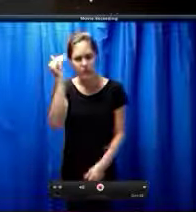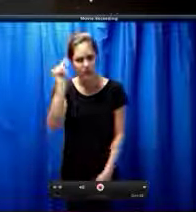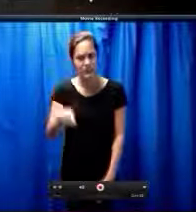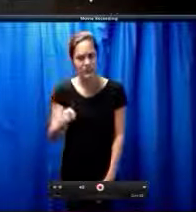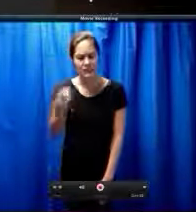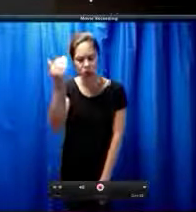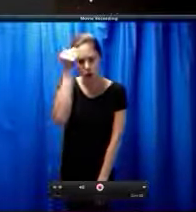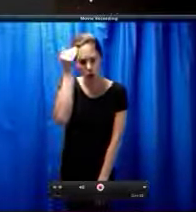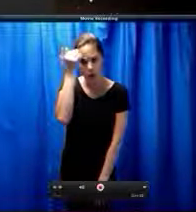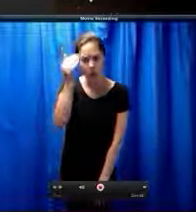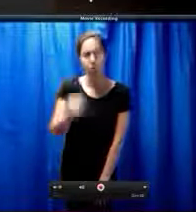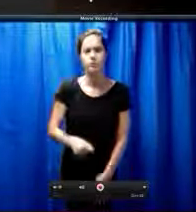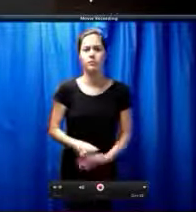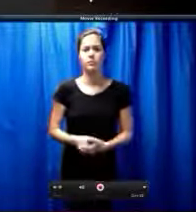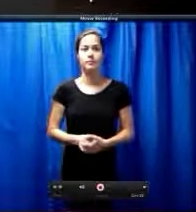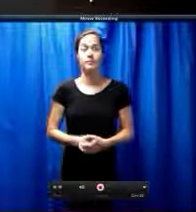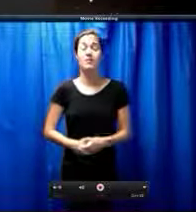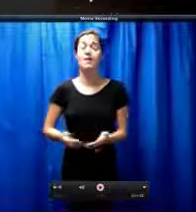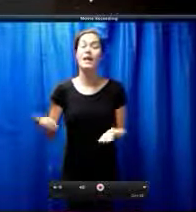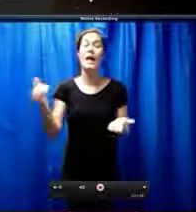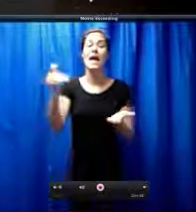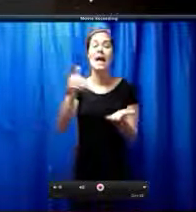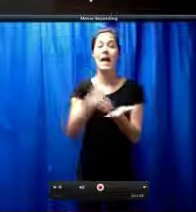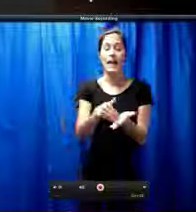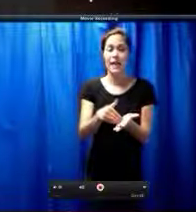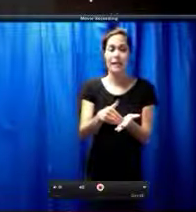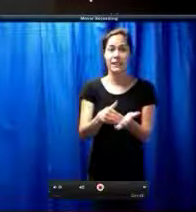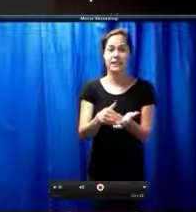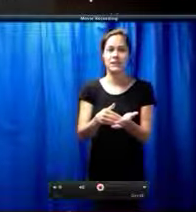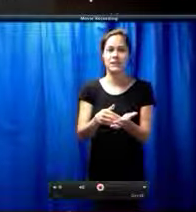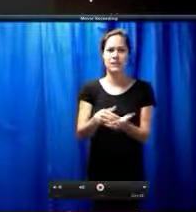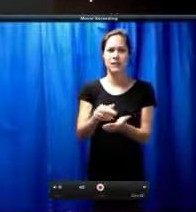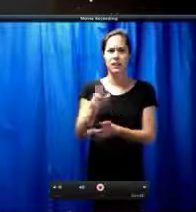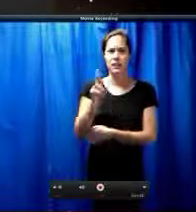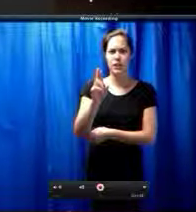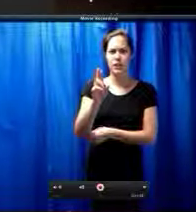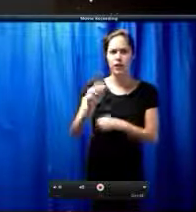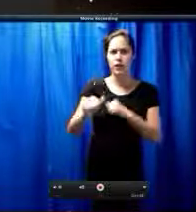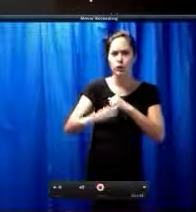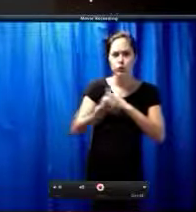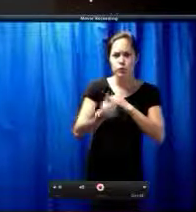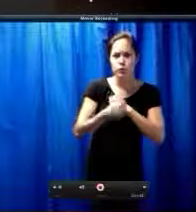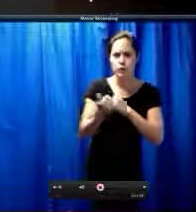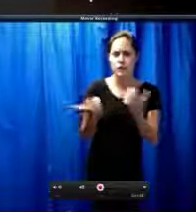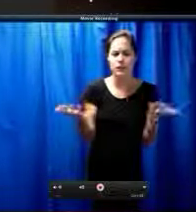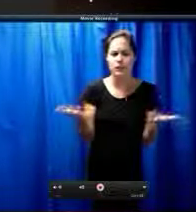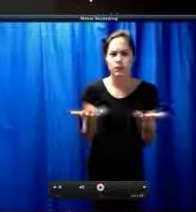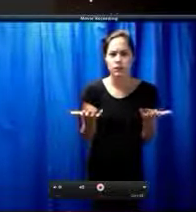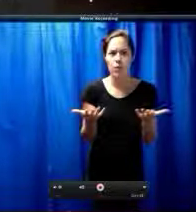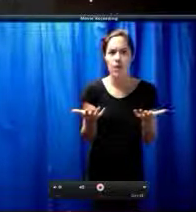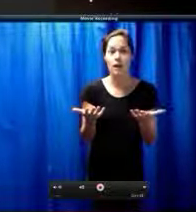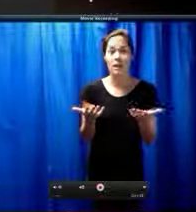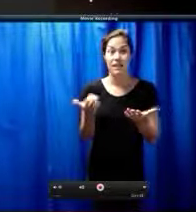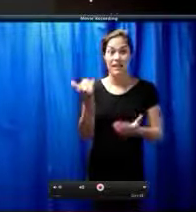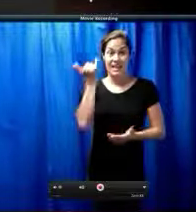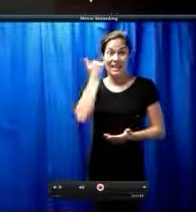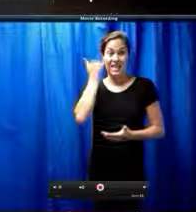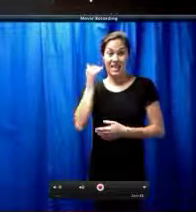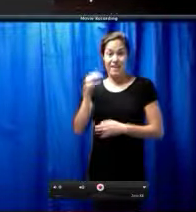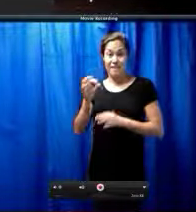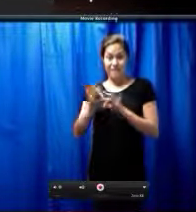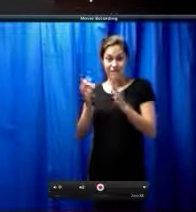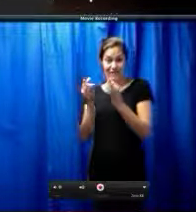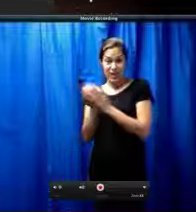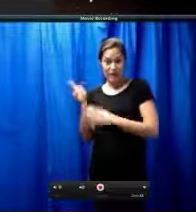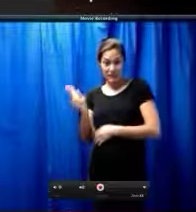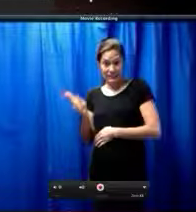traditional risk factors are a previous history of cancer. If you've had cancer before, certainly puts you at a higher risk of having cancer again.